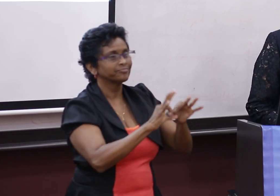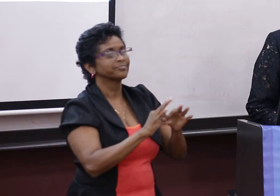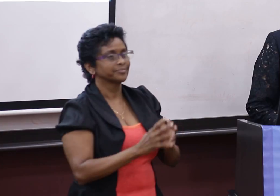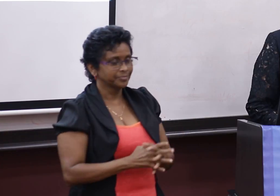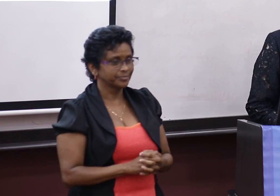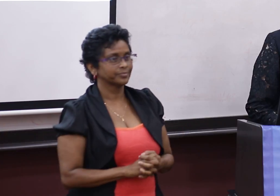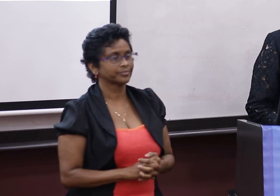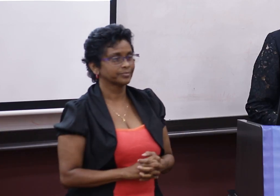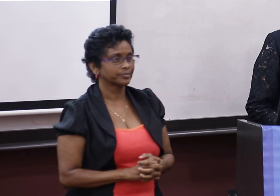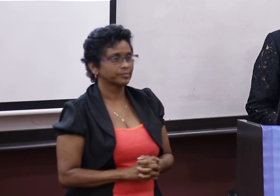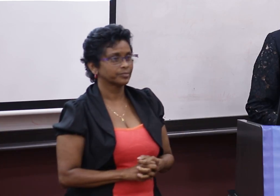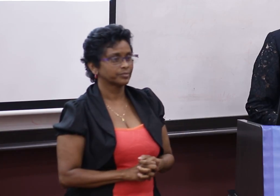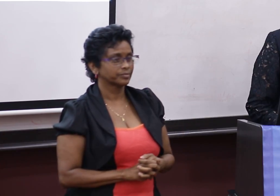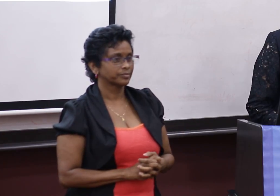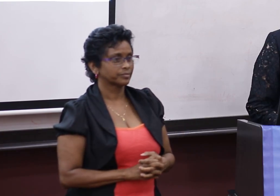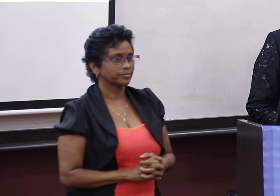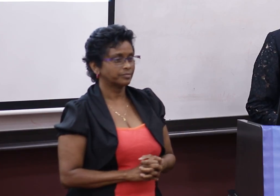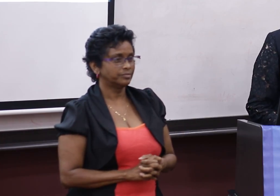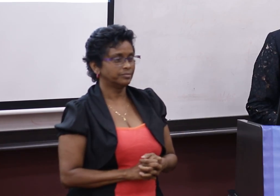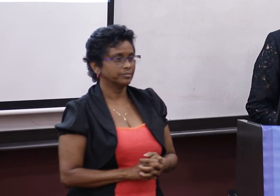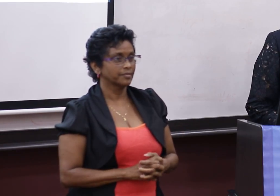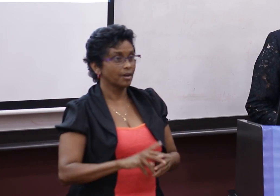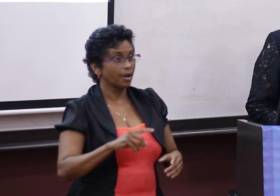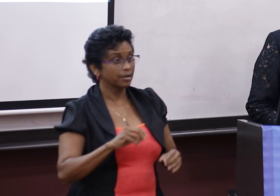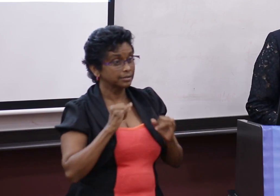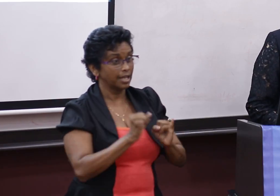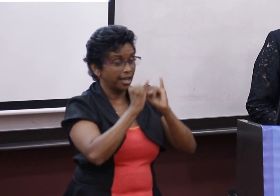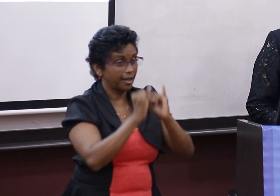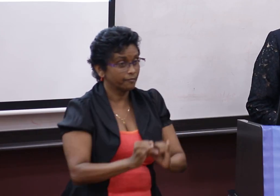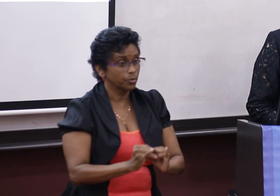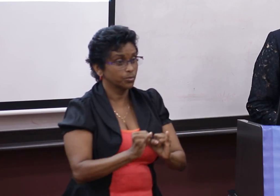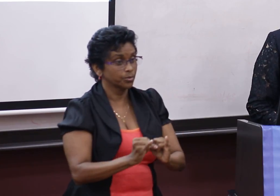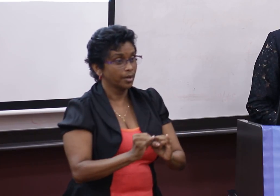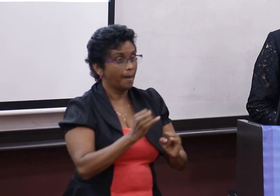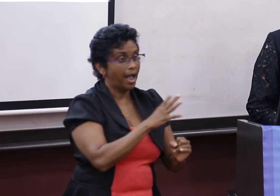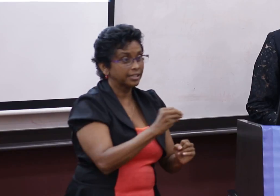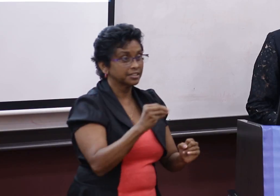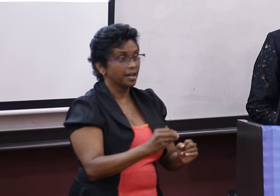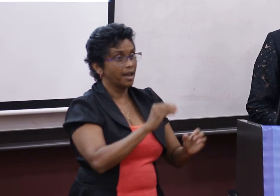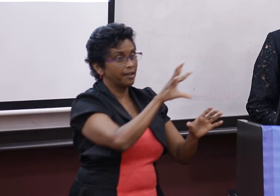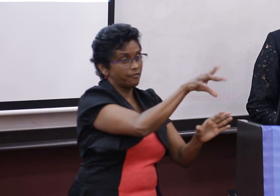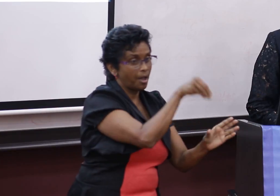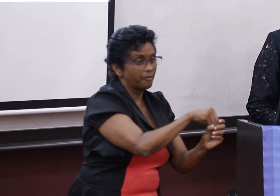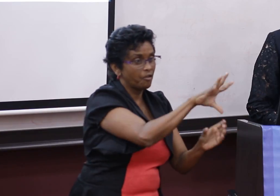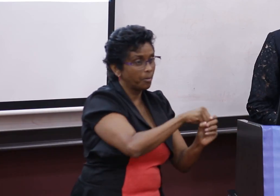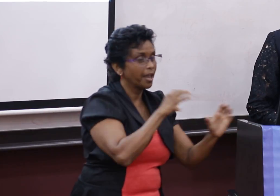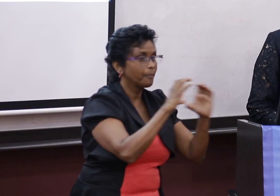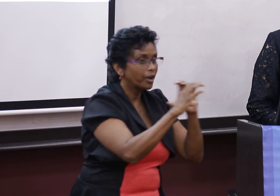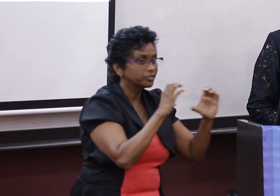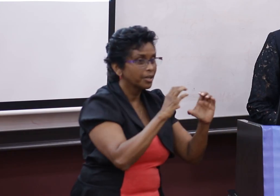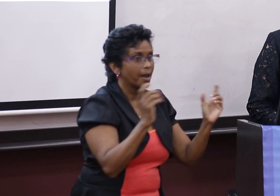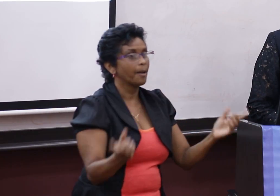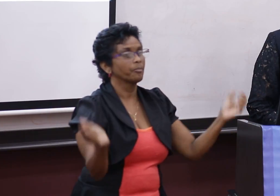Individualization and participation are interdependent on all levels of being," end